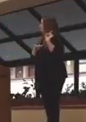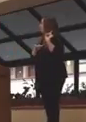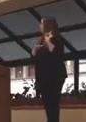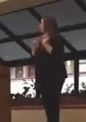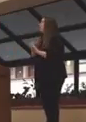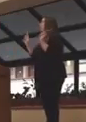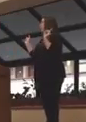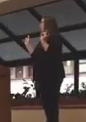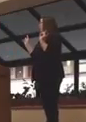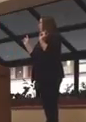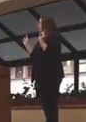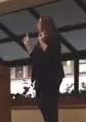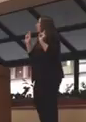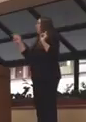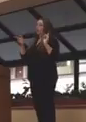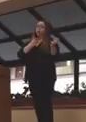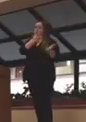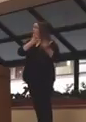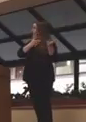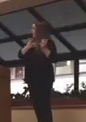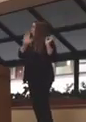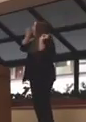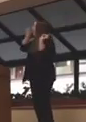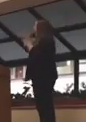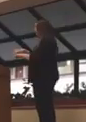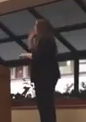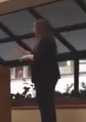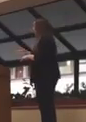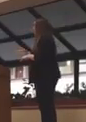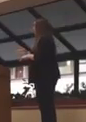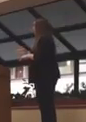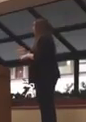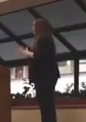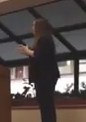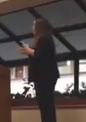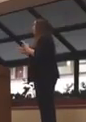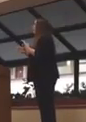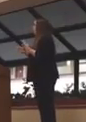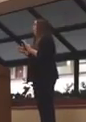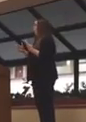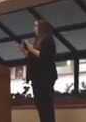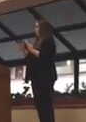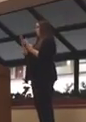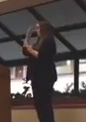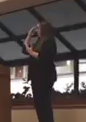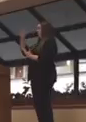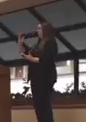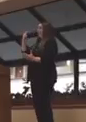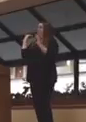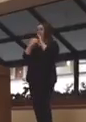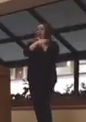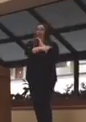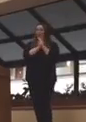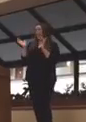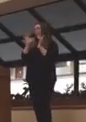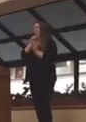How RID deals with people and how Sandra deals with people are very, very different. You can have a really honest, good conversation with Sandra. You will get